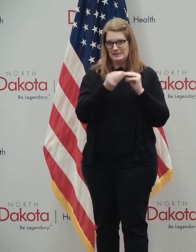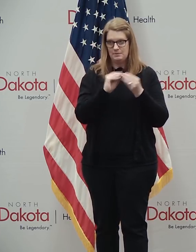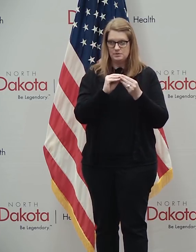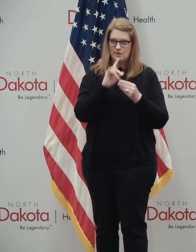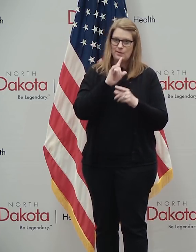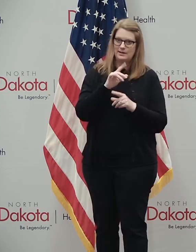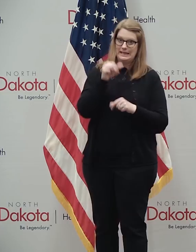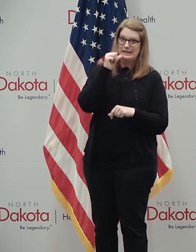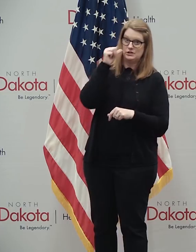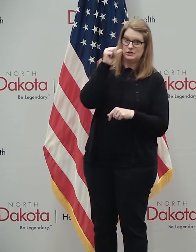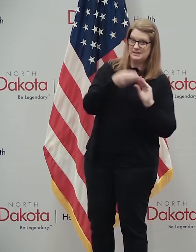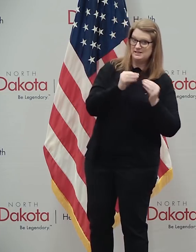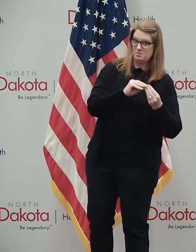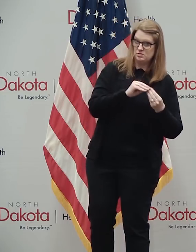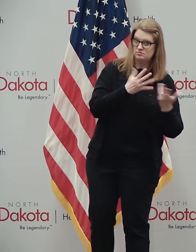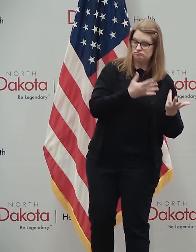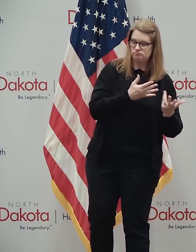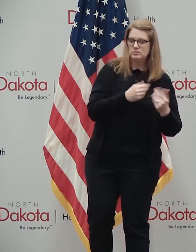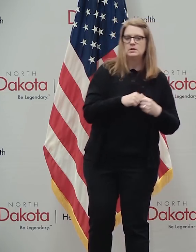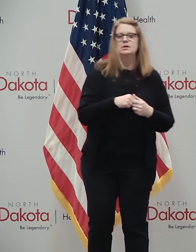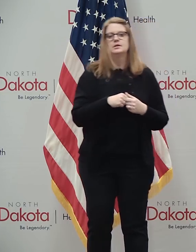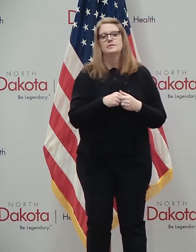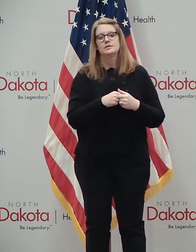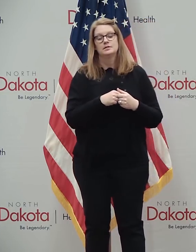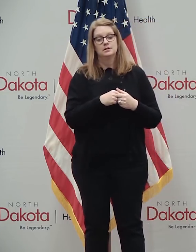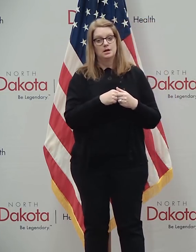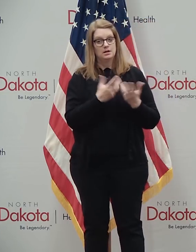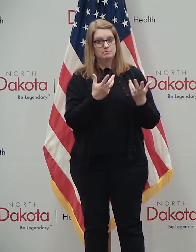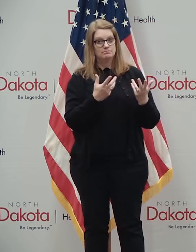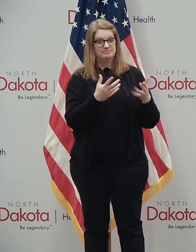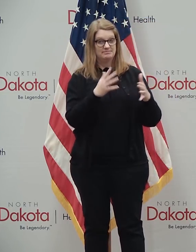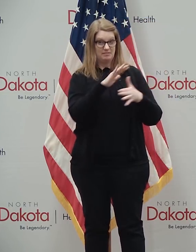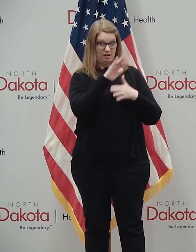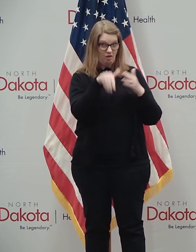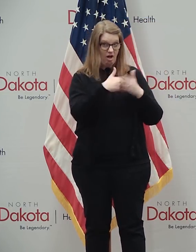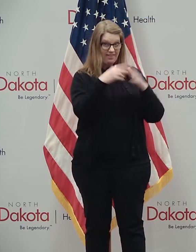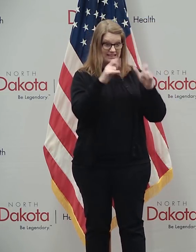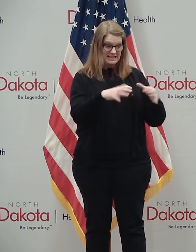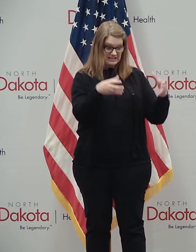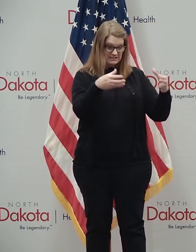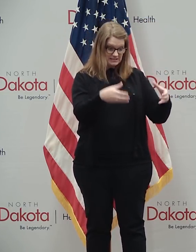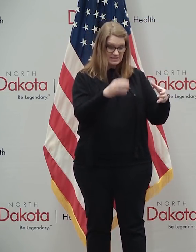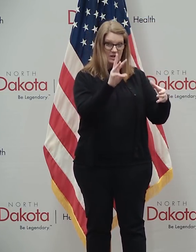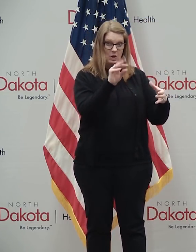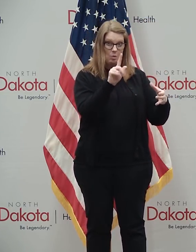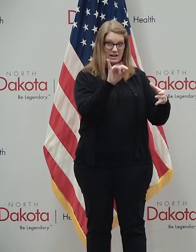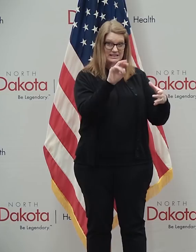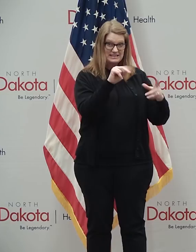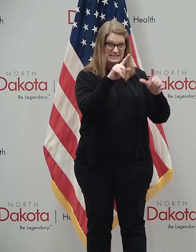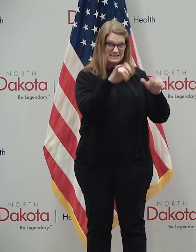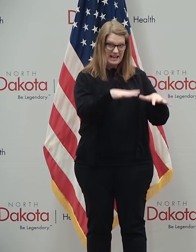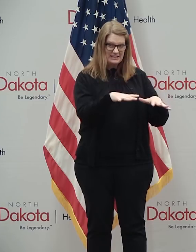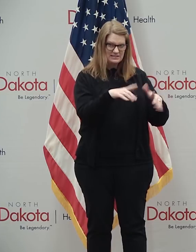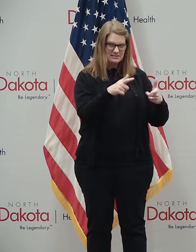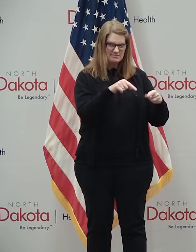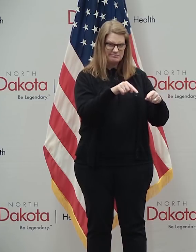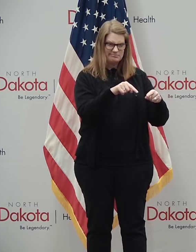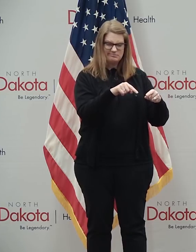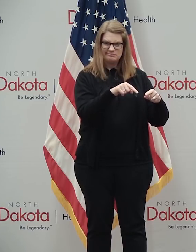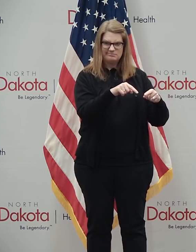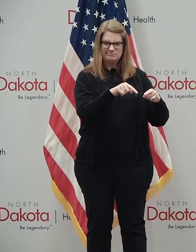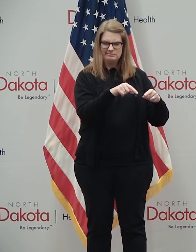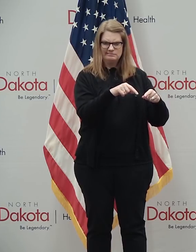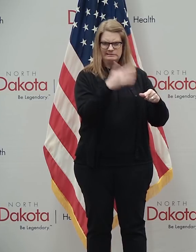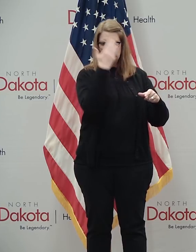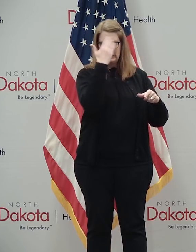yesterday's numbers. I don't know the number of Williston's collected tests, how many of those are in